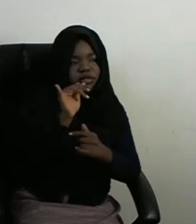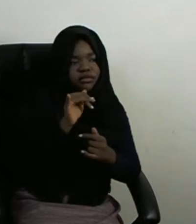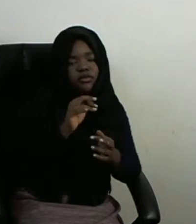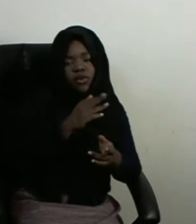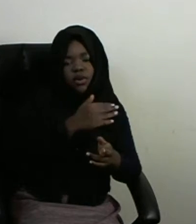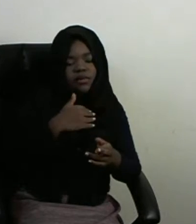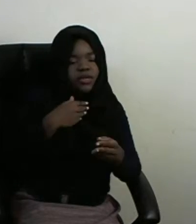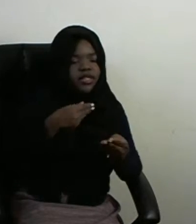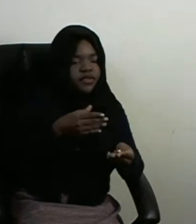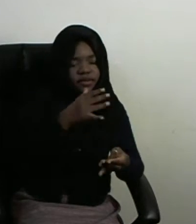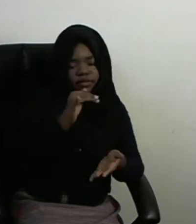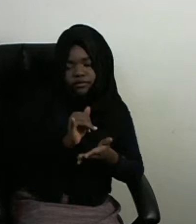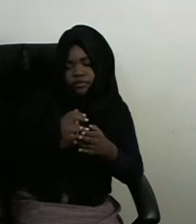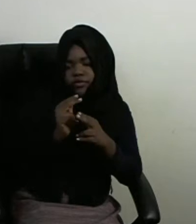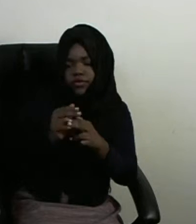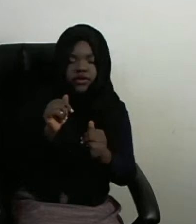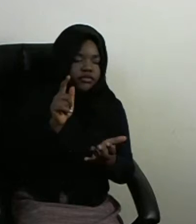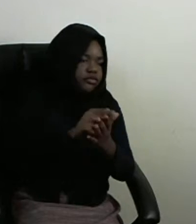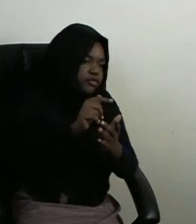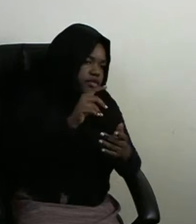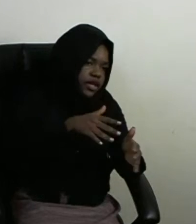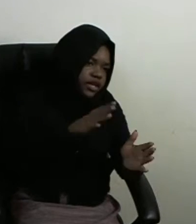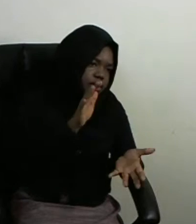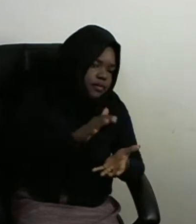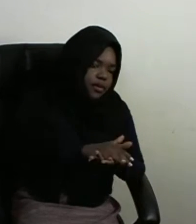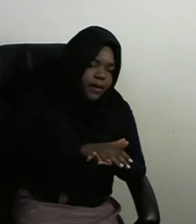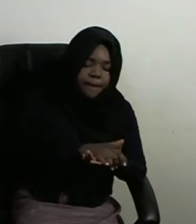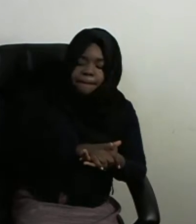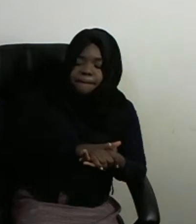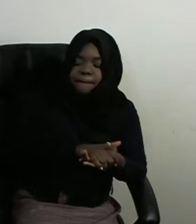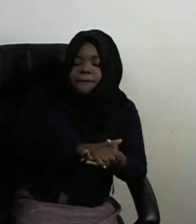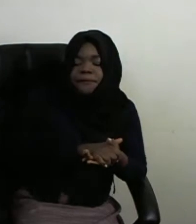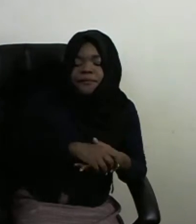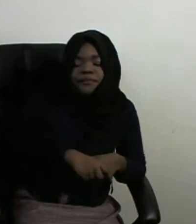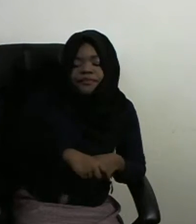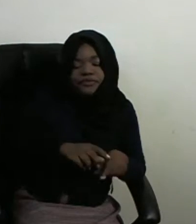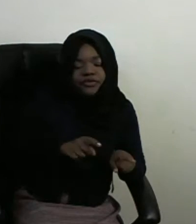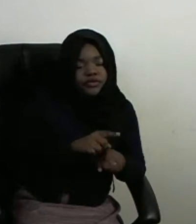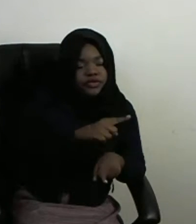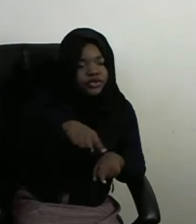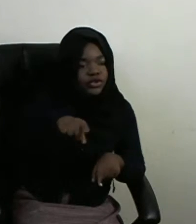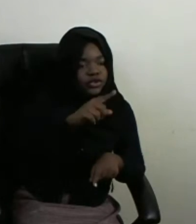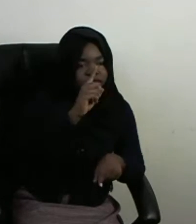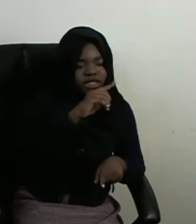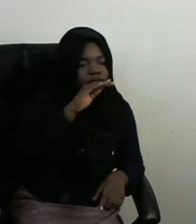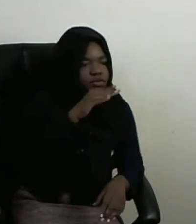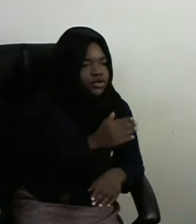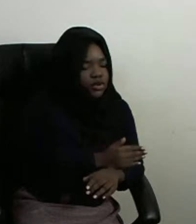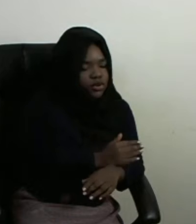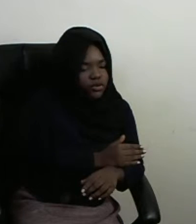or breastfeeding mother. That is prohibited also. And your stepdaughters